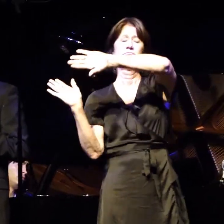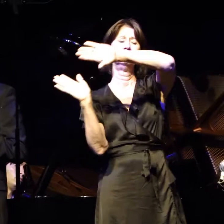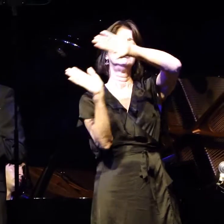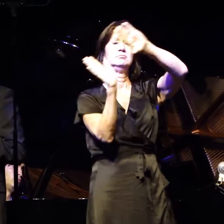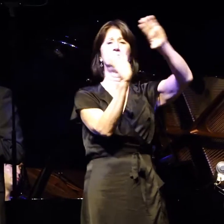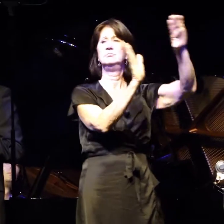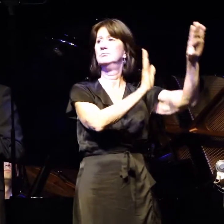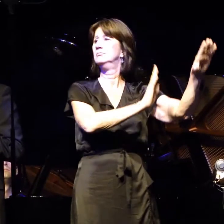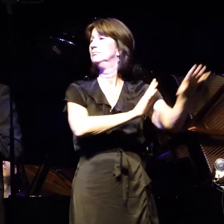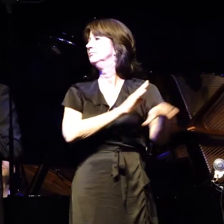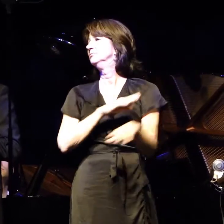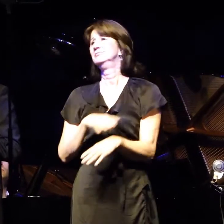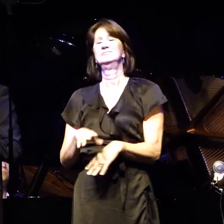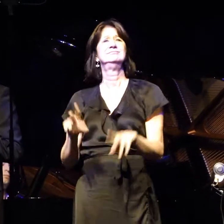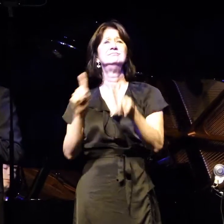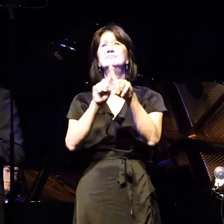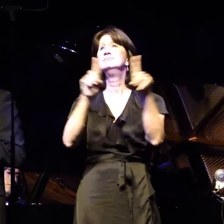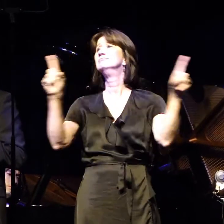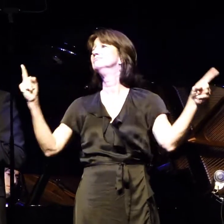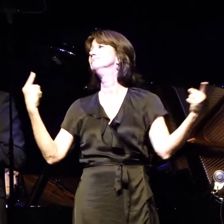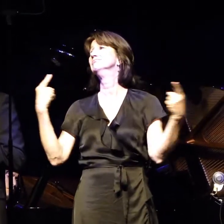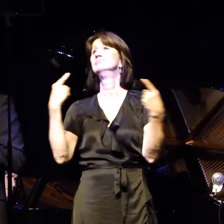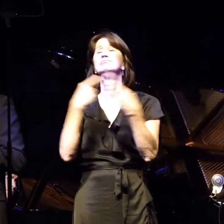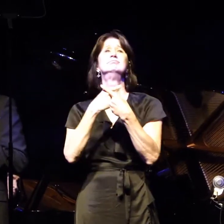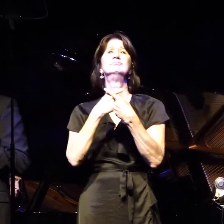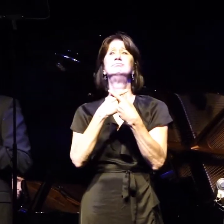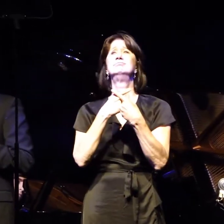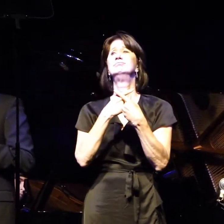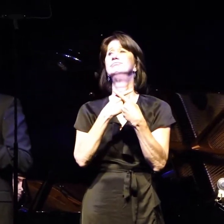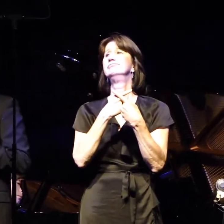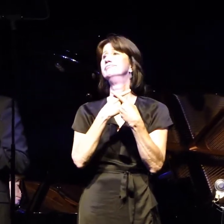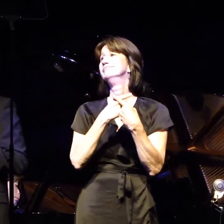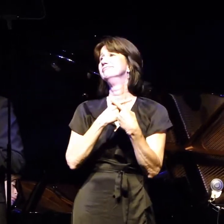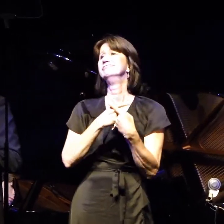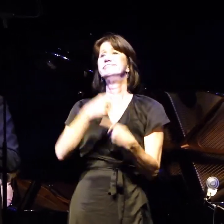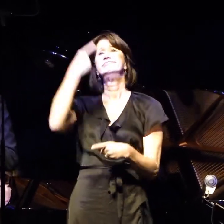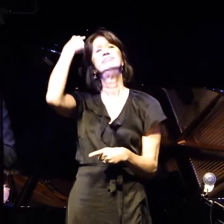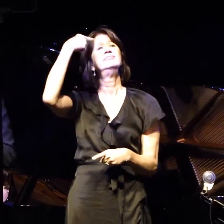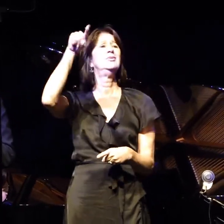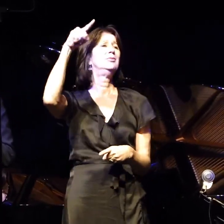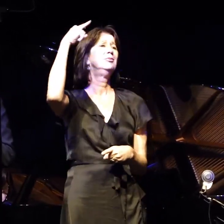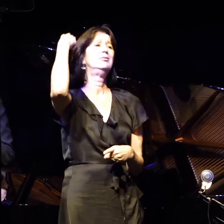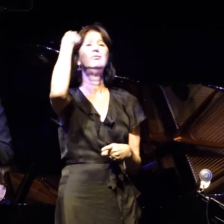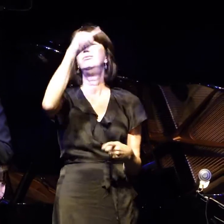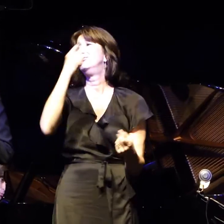Oh, but now it's just another show.